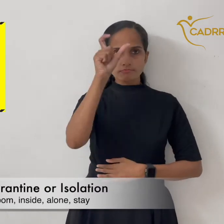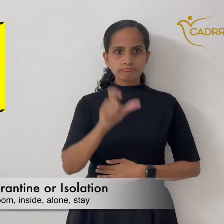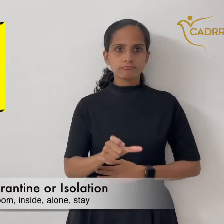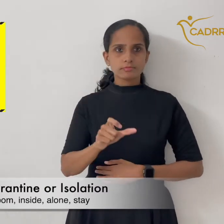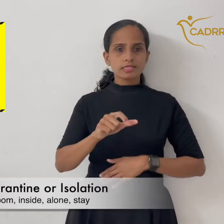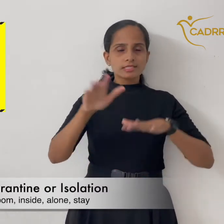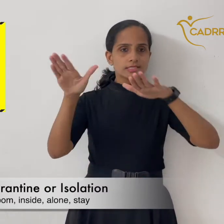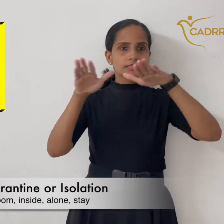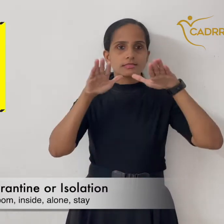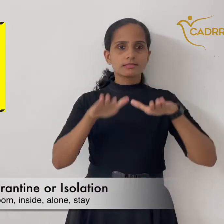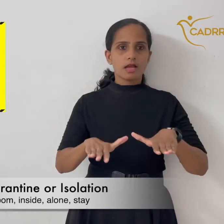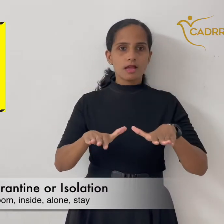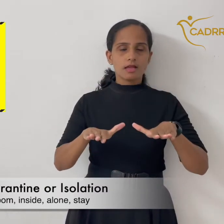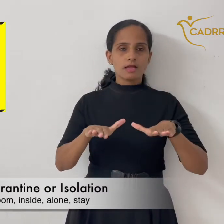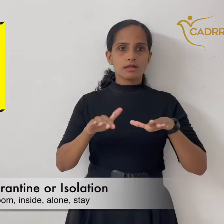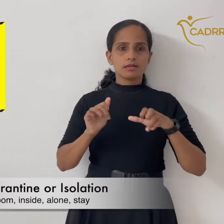Quarantine or isolation.